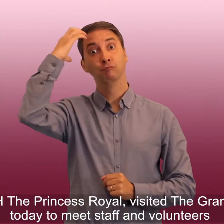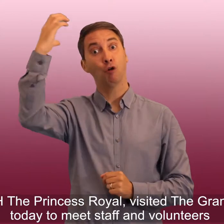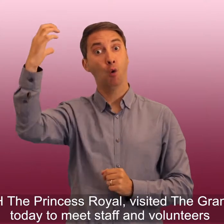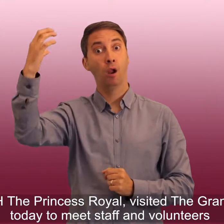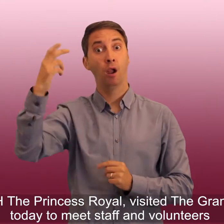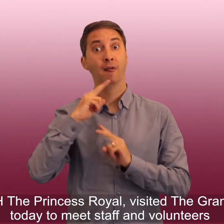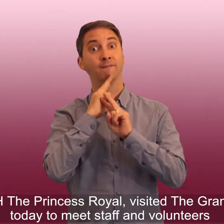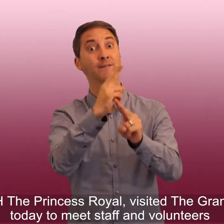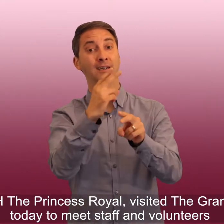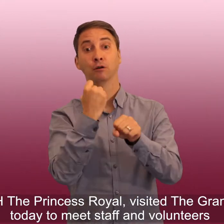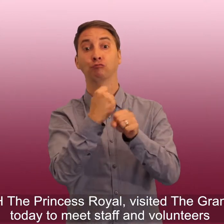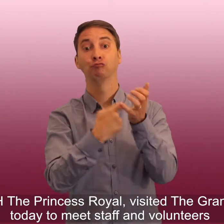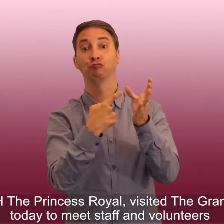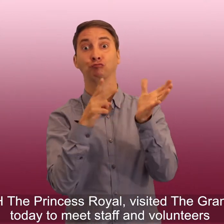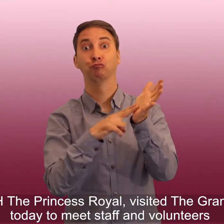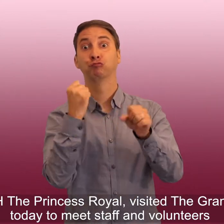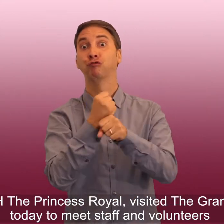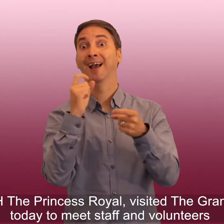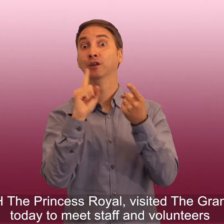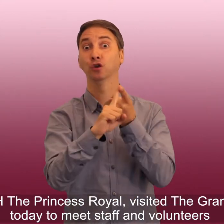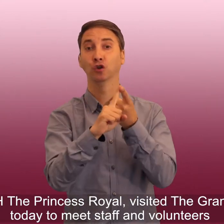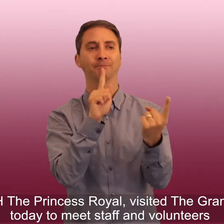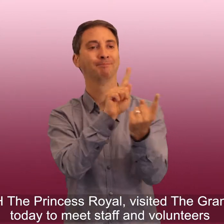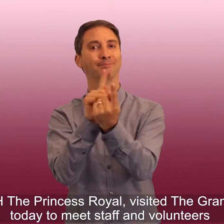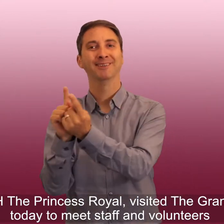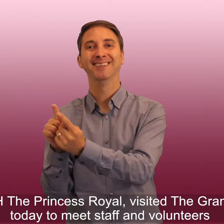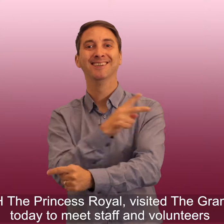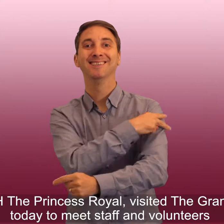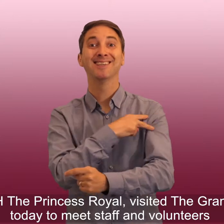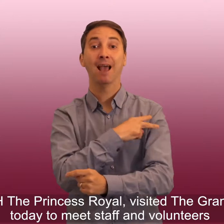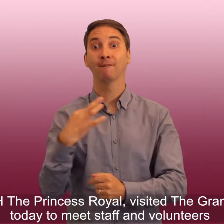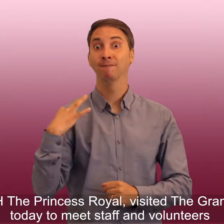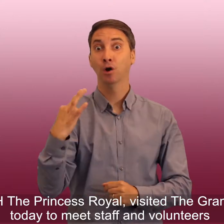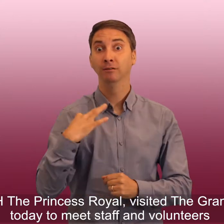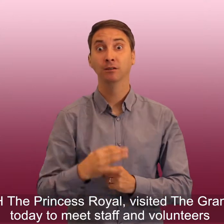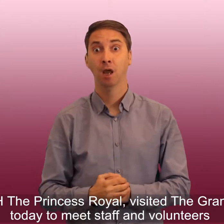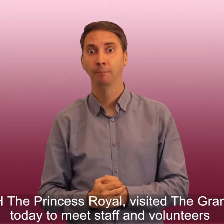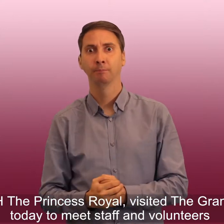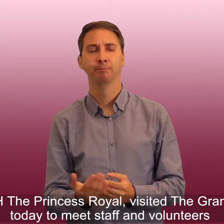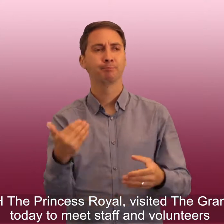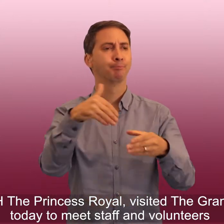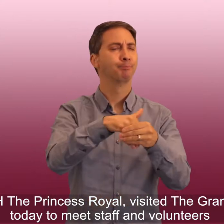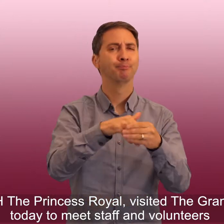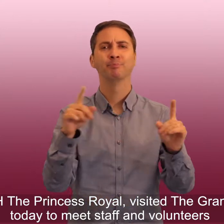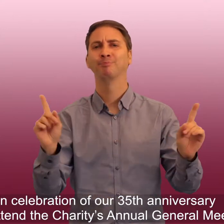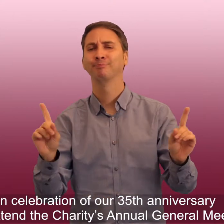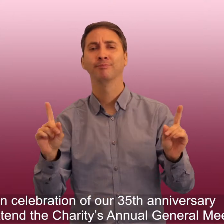visited the Granger Day to meet staff and volunteers in celebration of our 35th anniversary